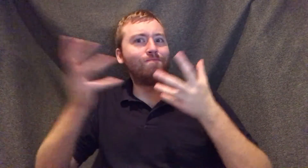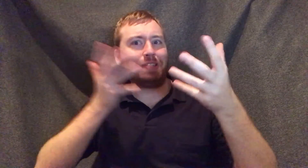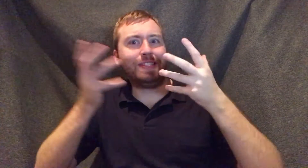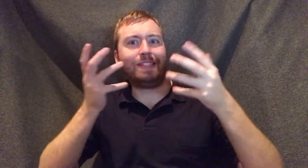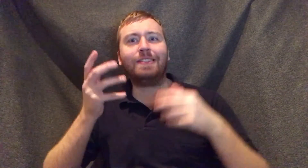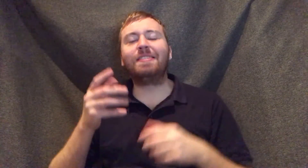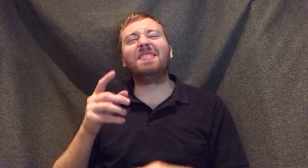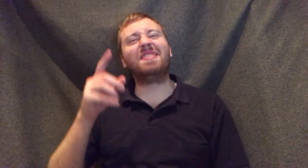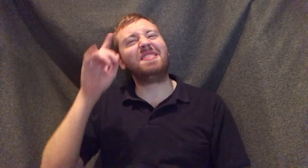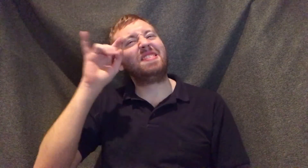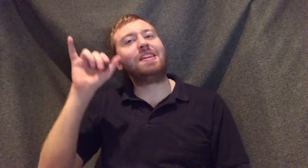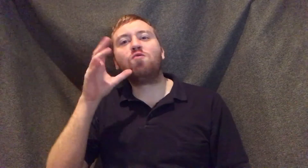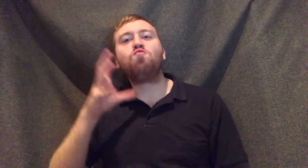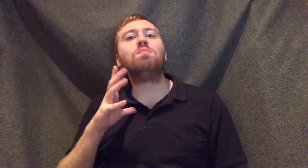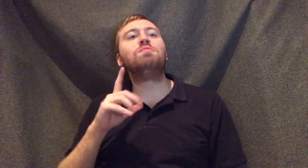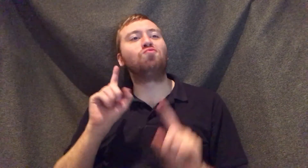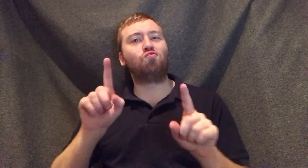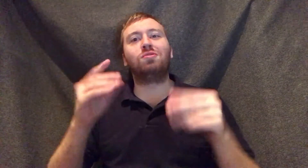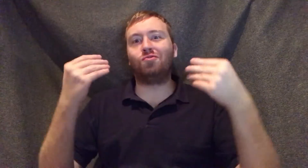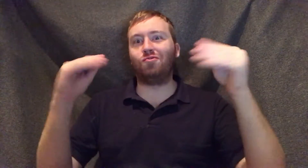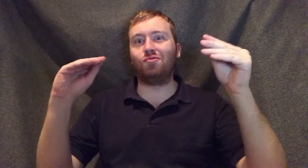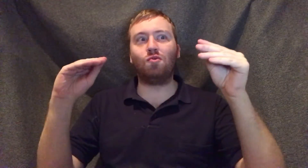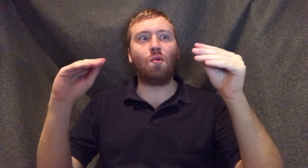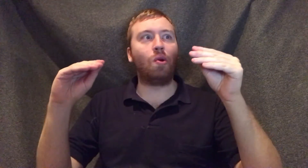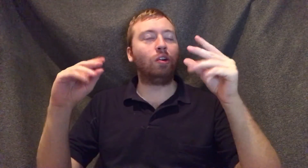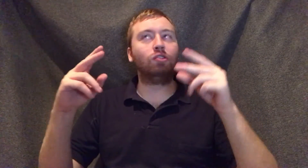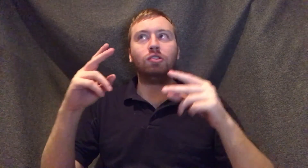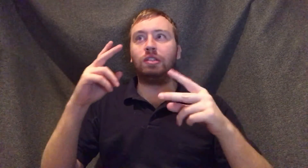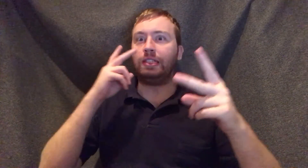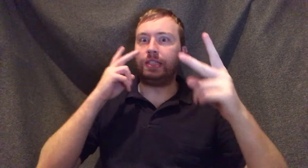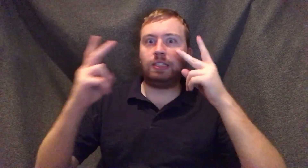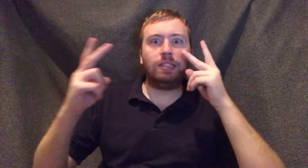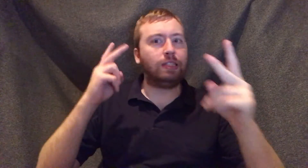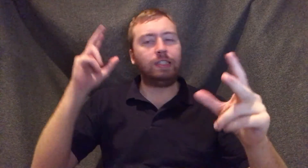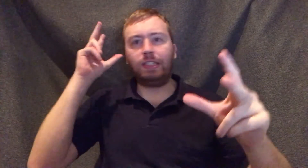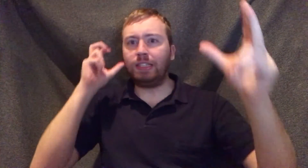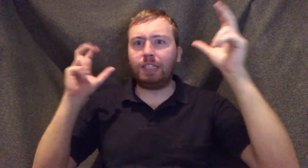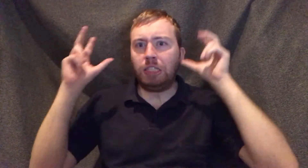Ruby can get overloaded with sensory information. This can make being in the community really challenging.